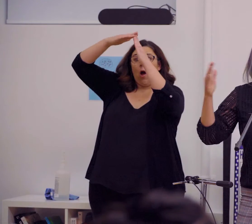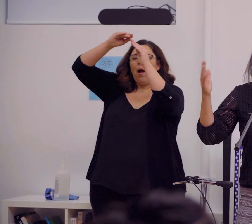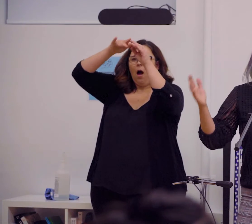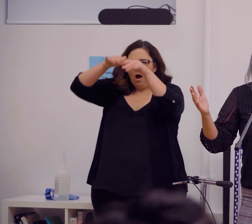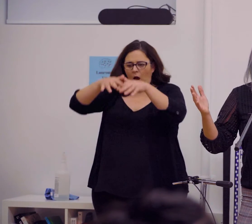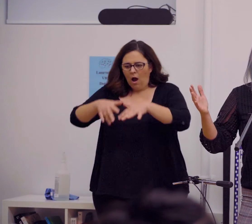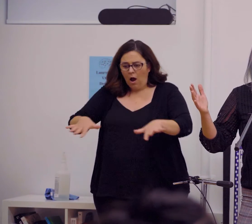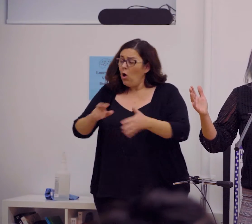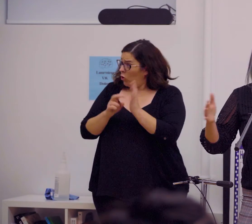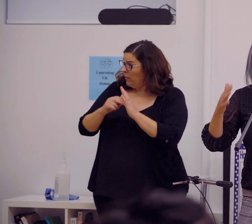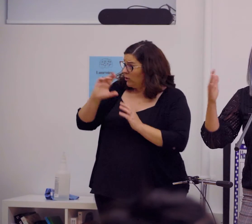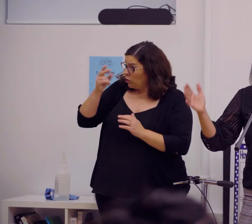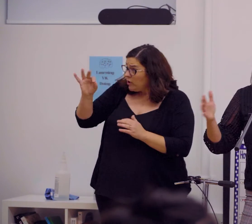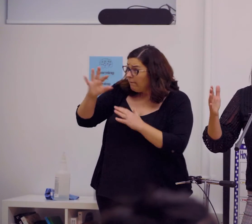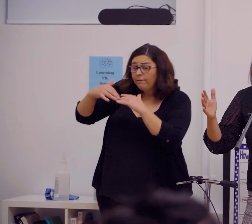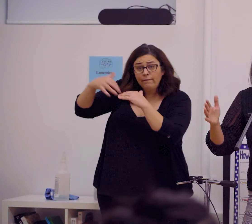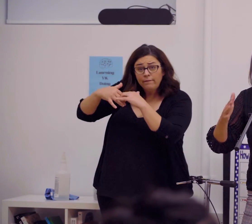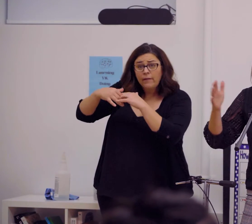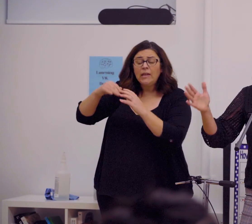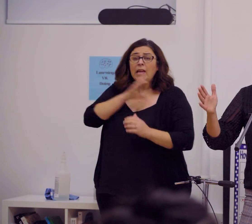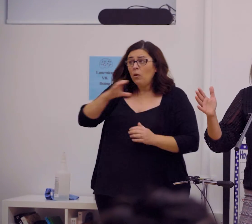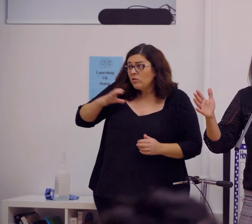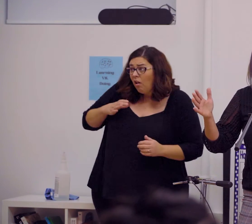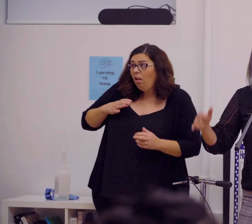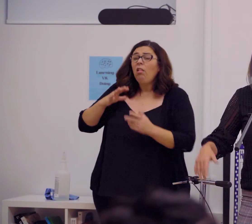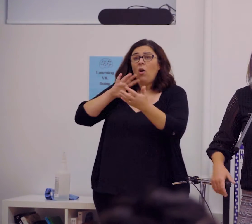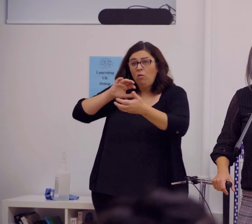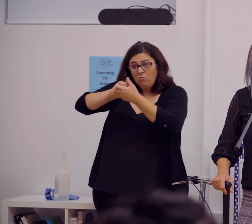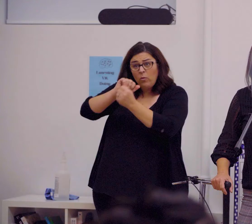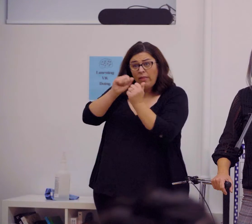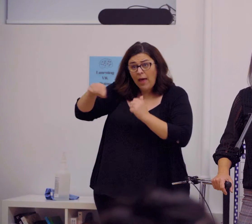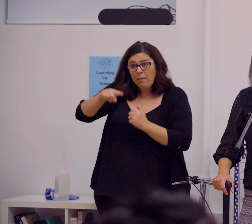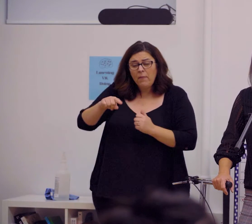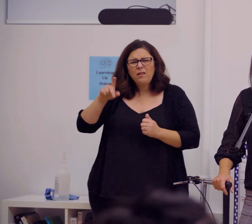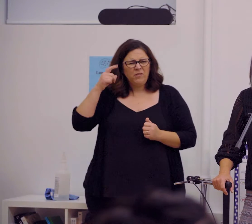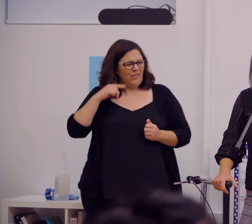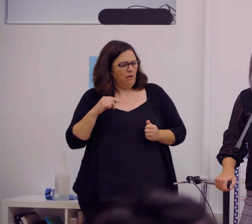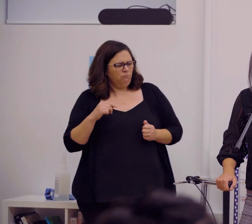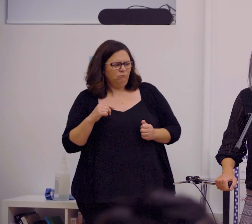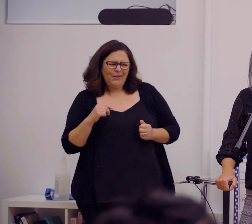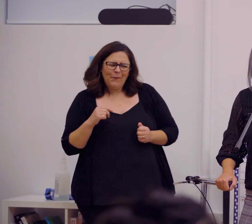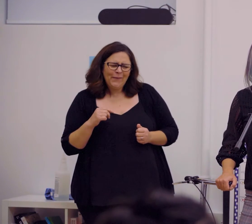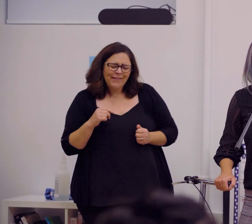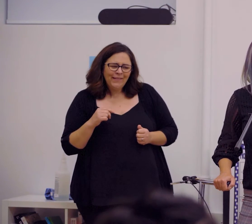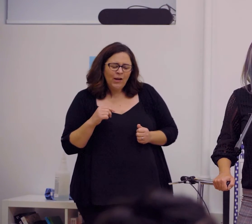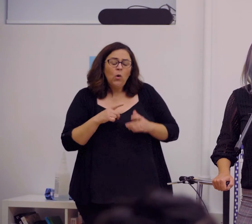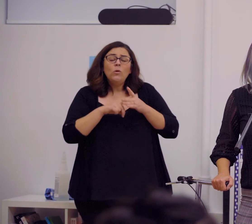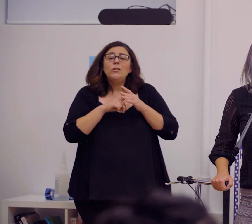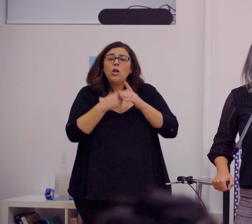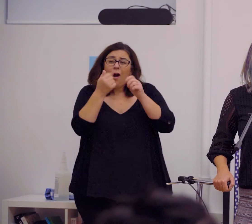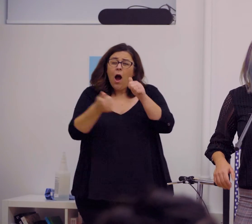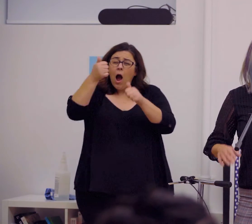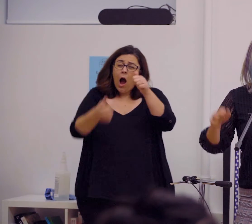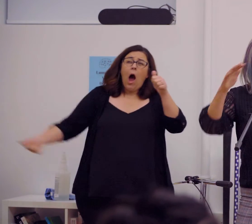well, you're talking about, like, we'll talk with chief and council, we'll get them on board, we'll get this all figured out." He's like, "Nope, we're going to start with the